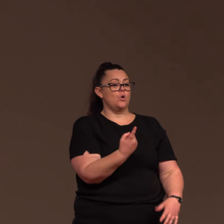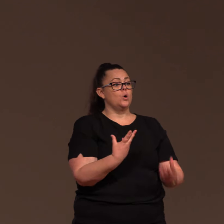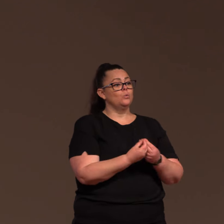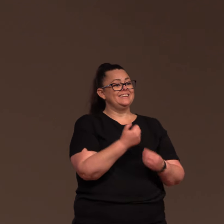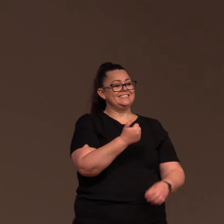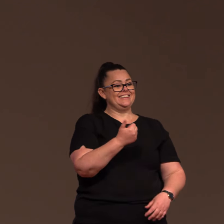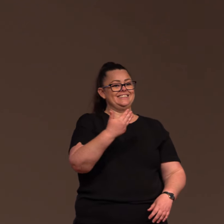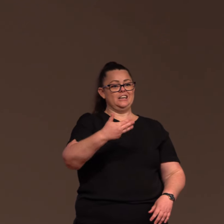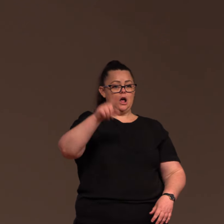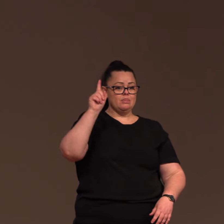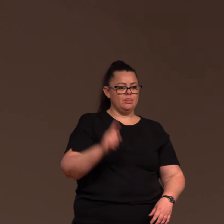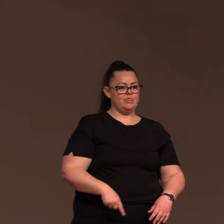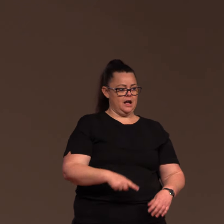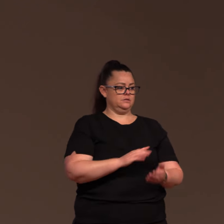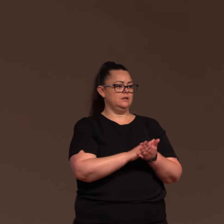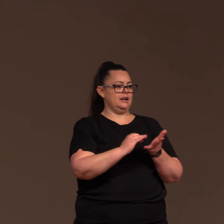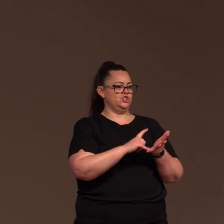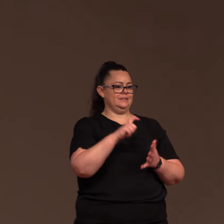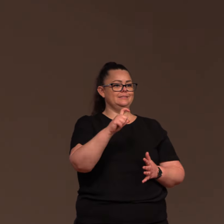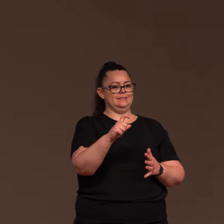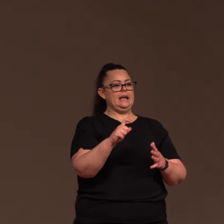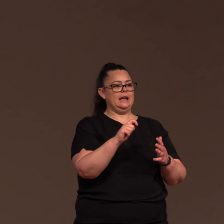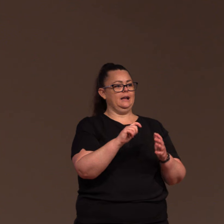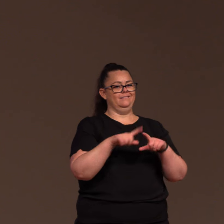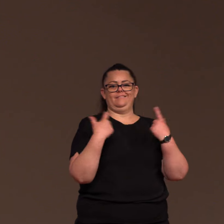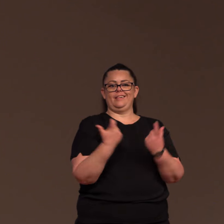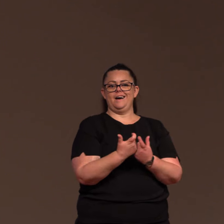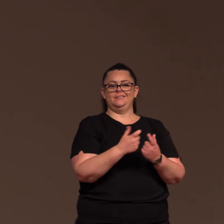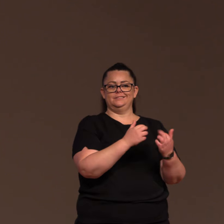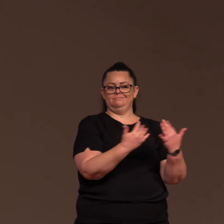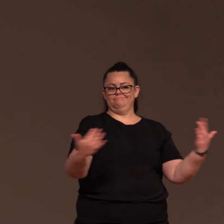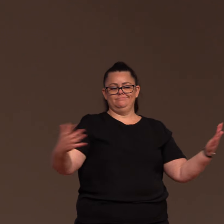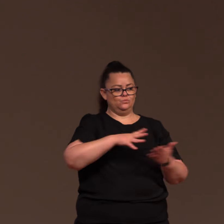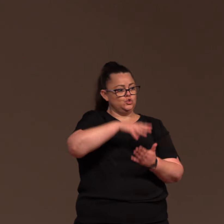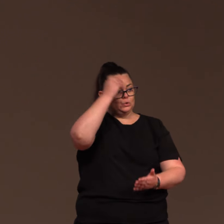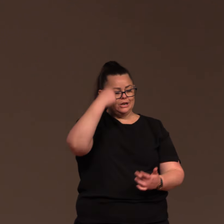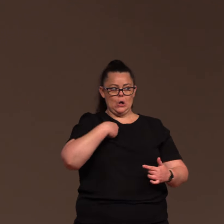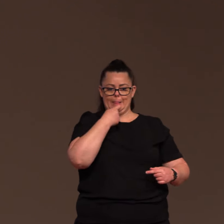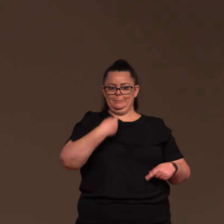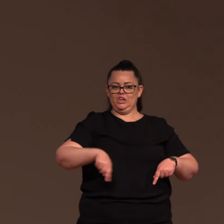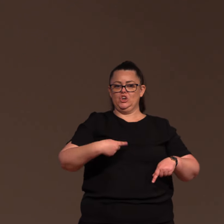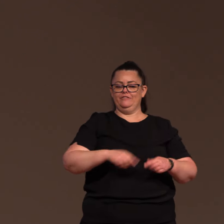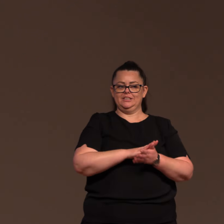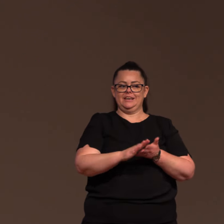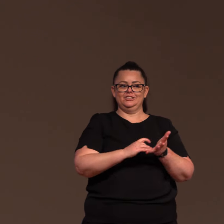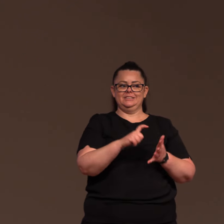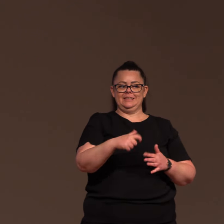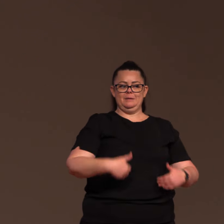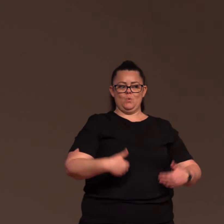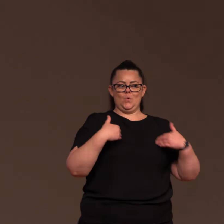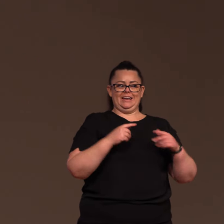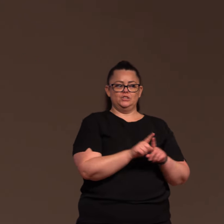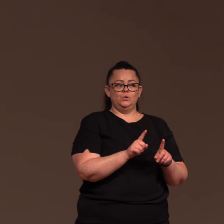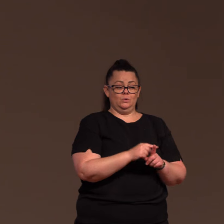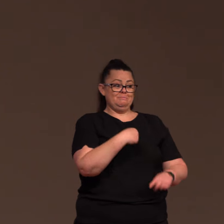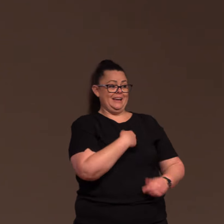69,000 HSC classmates. I have to say, I get very nervous on HSC morning as well, but I get to do it every year and you only have to do it once.